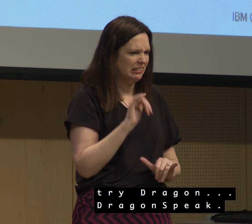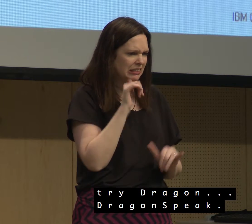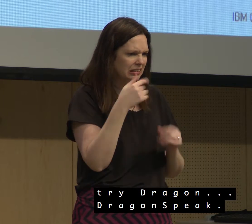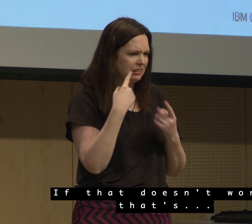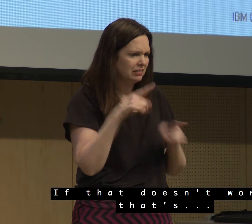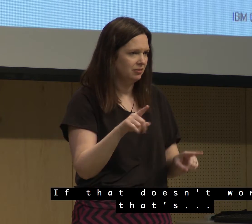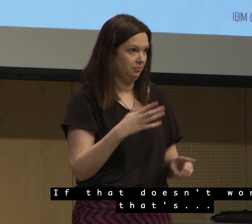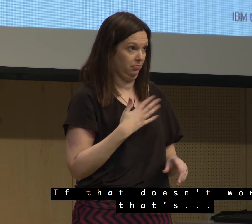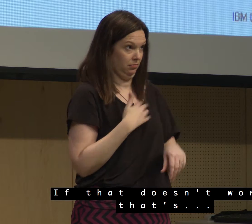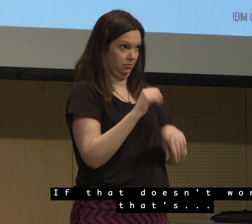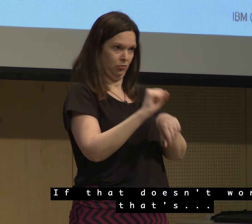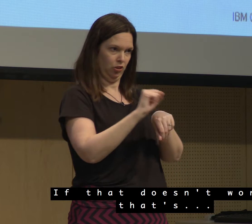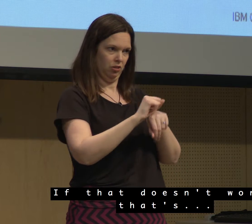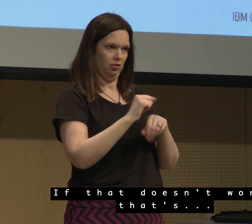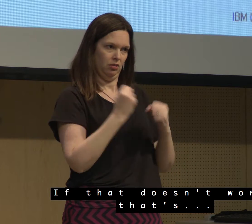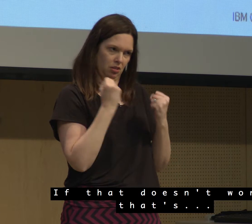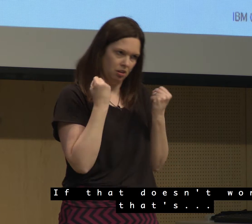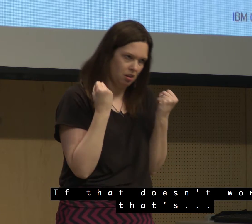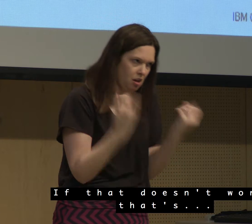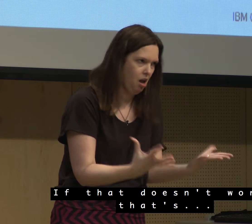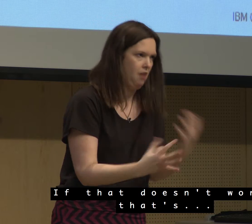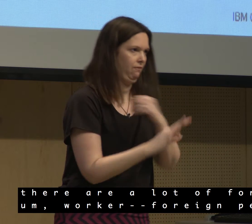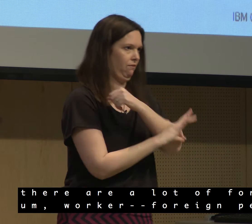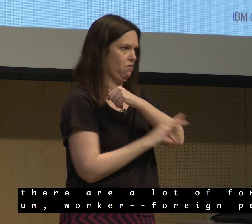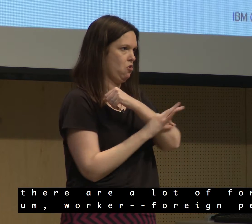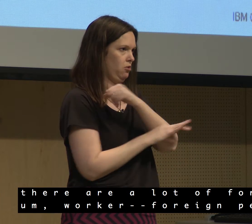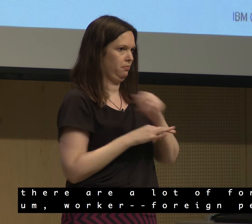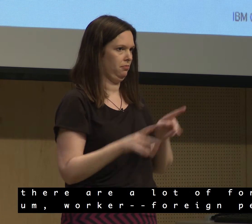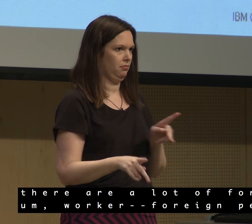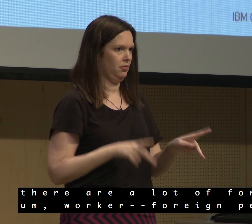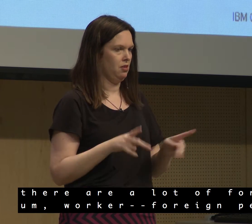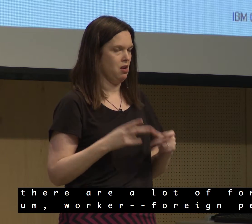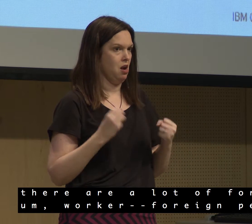speak. If that doesn't work, there are a lot of foreign